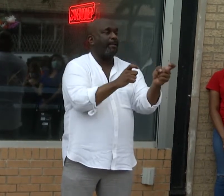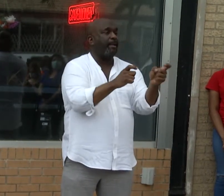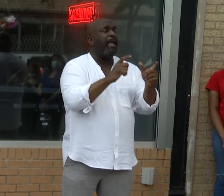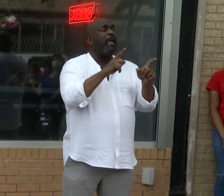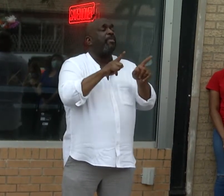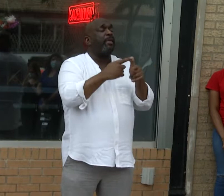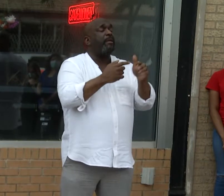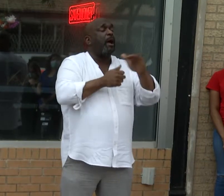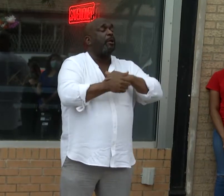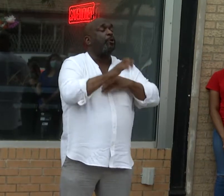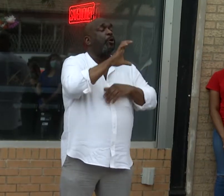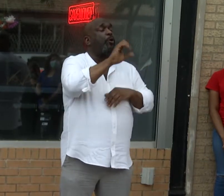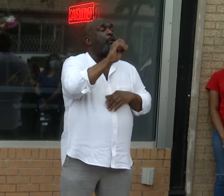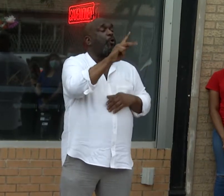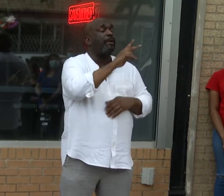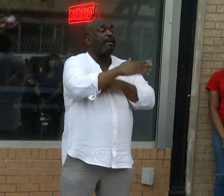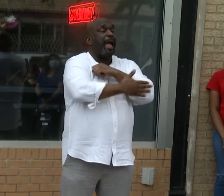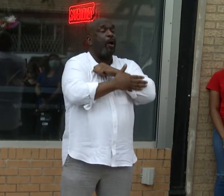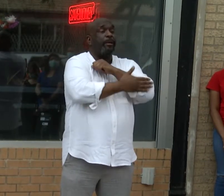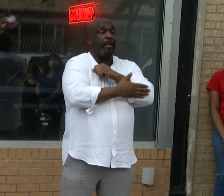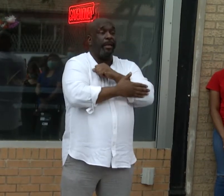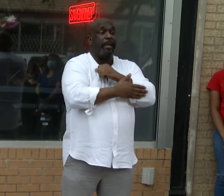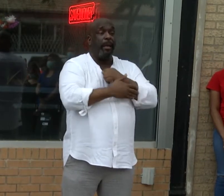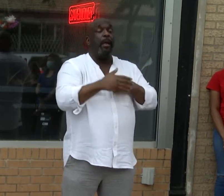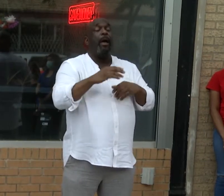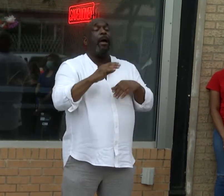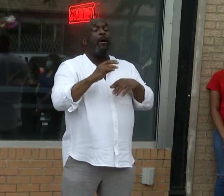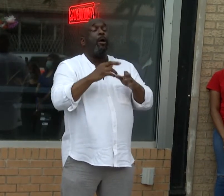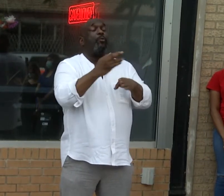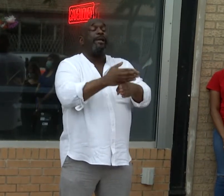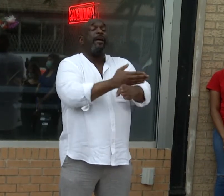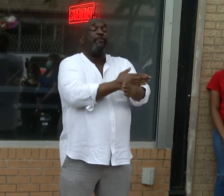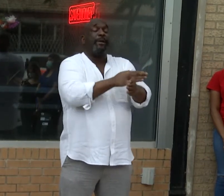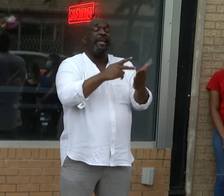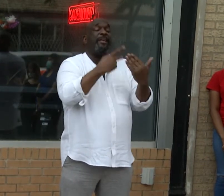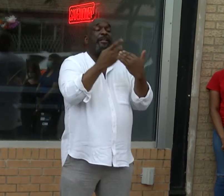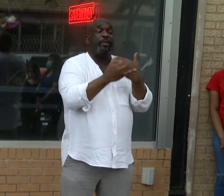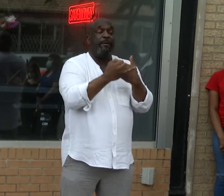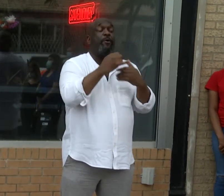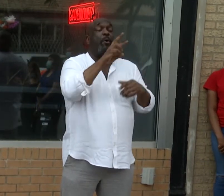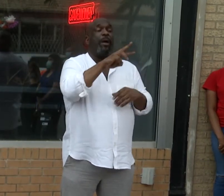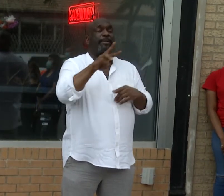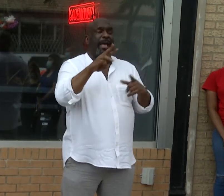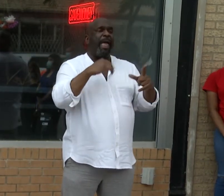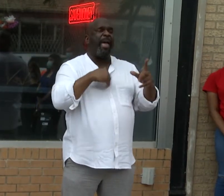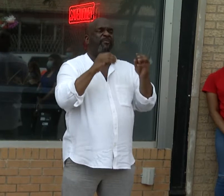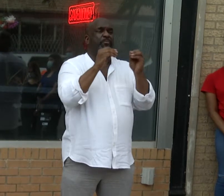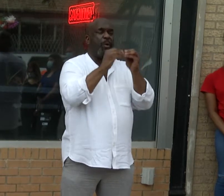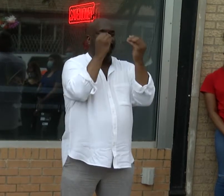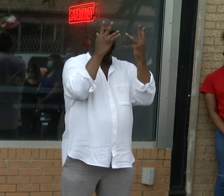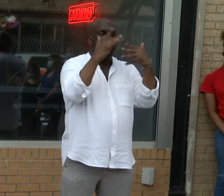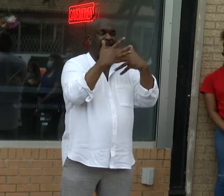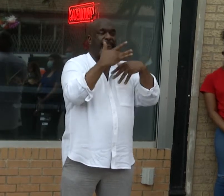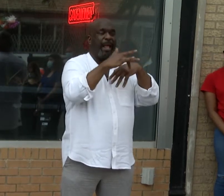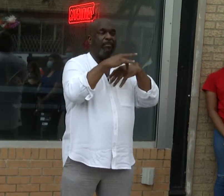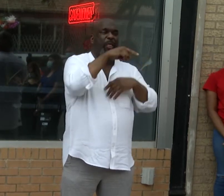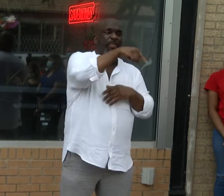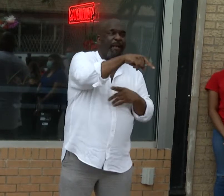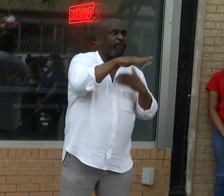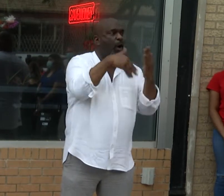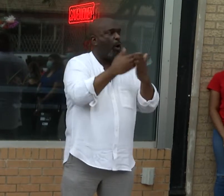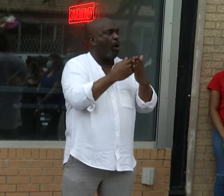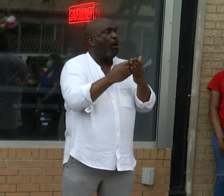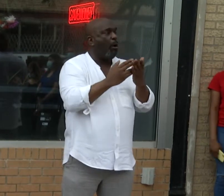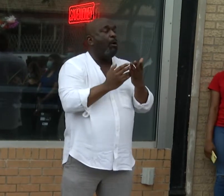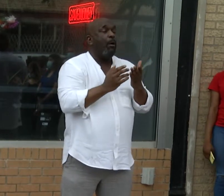Recovery Initiative website, please visit the Cook County Recovery Initiative website, and we'll have more information on all recovery